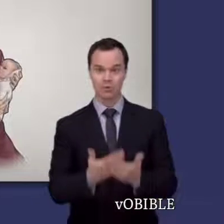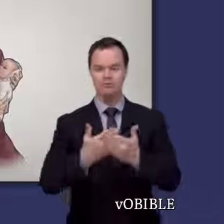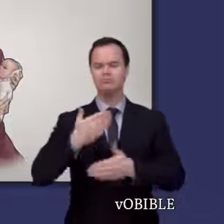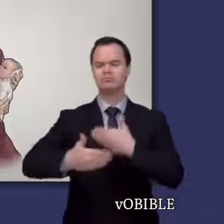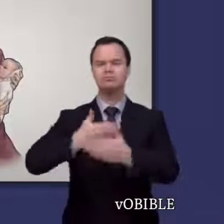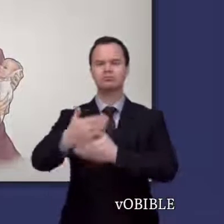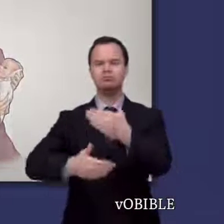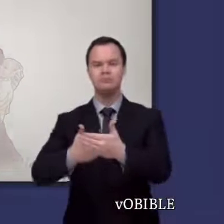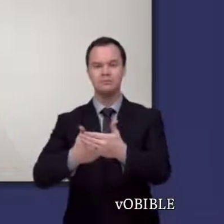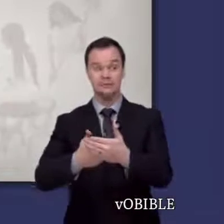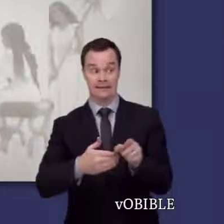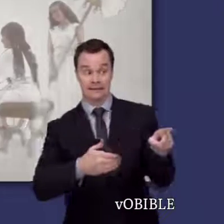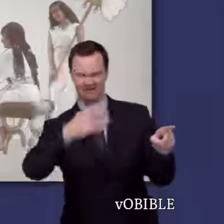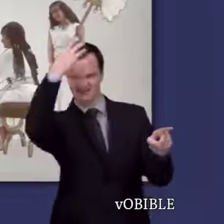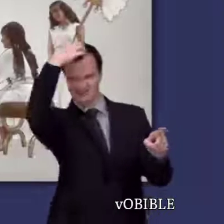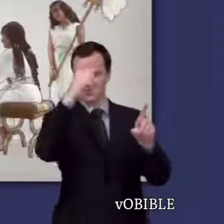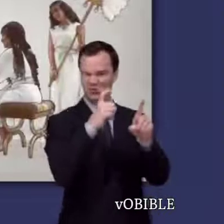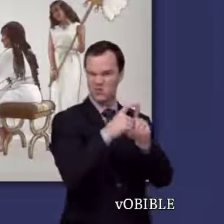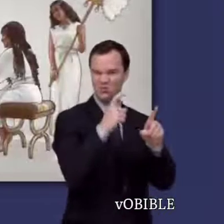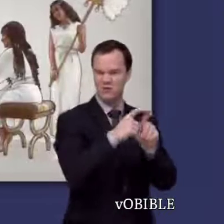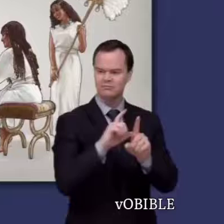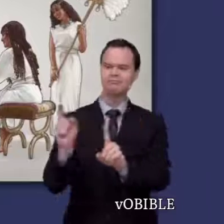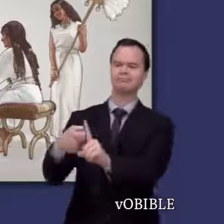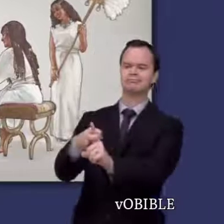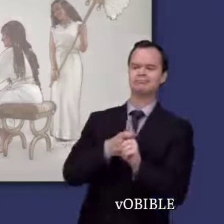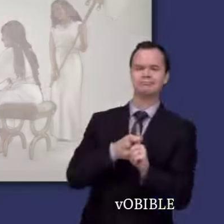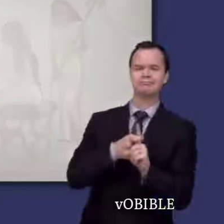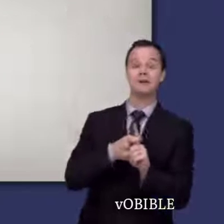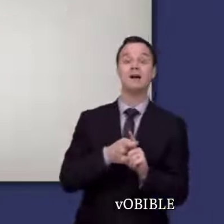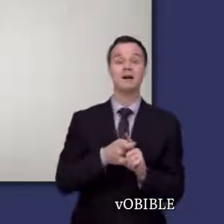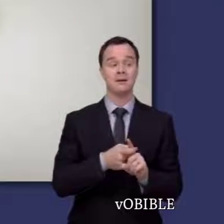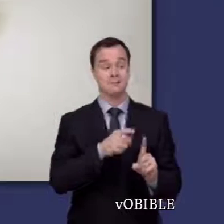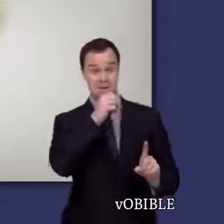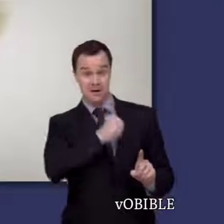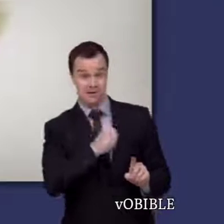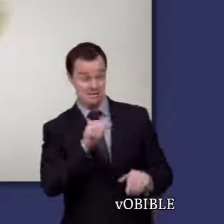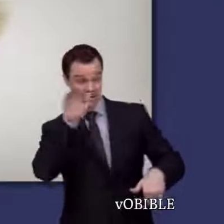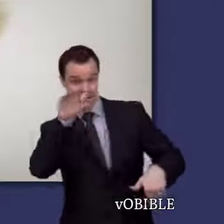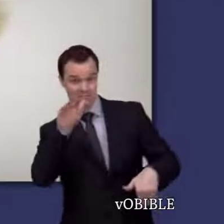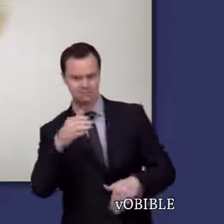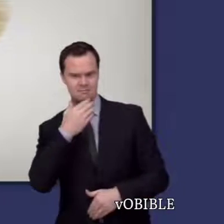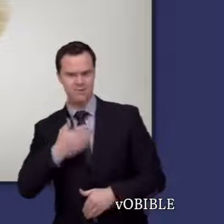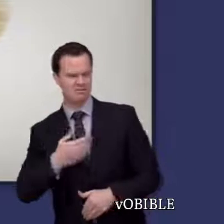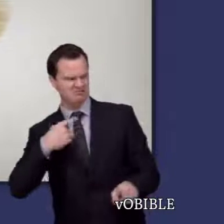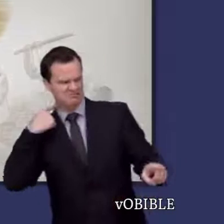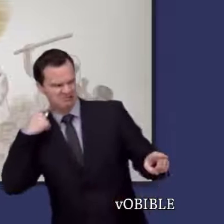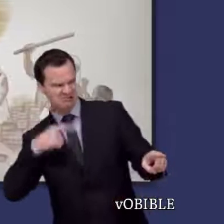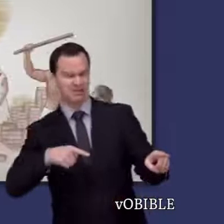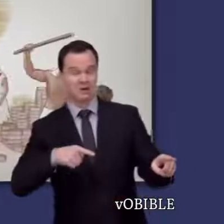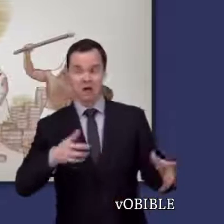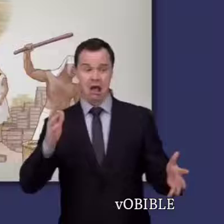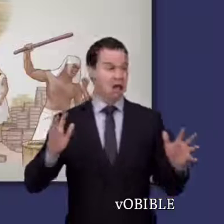events around Moses' birth, his adoption by Pharaoh's daughter, and his flight to the land of Midian